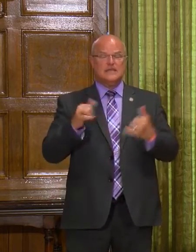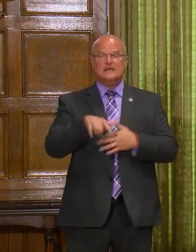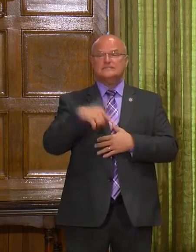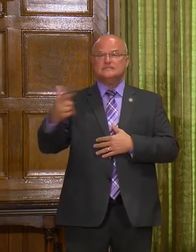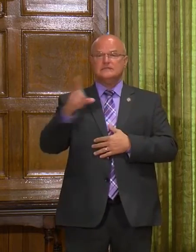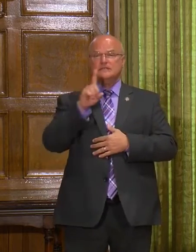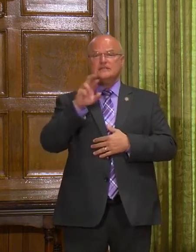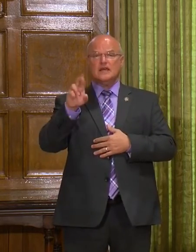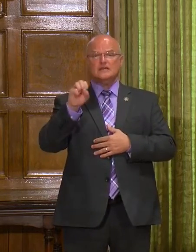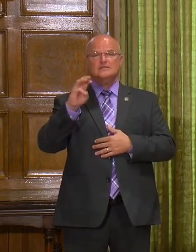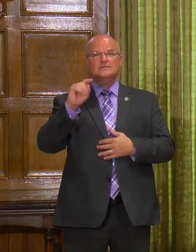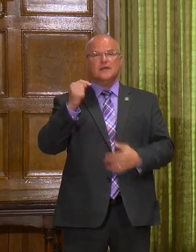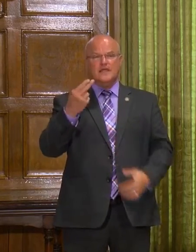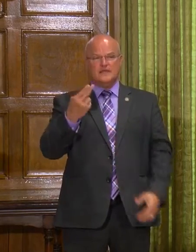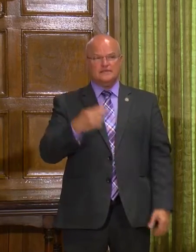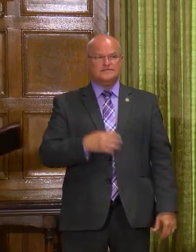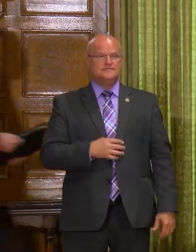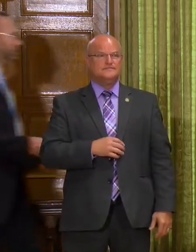Dr. Smith.